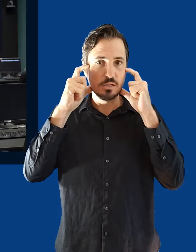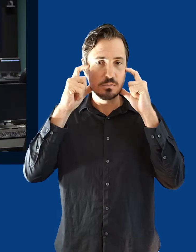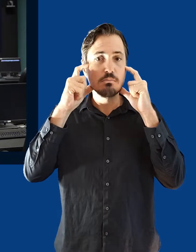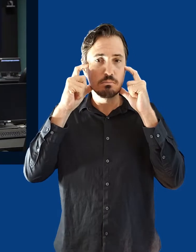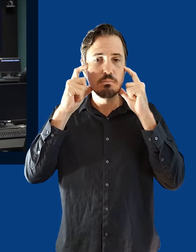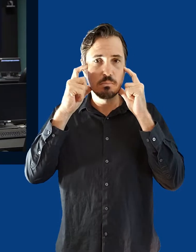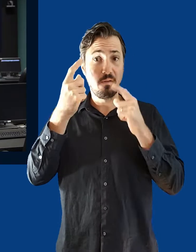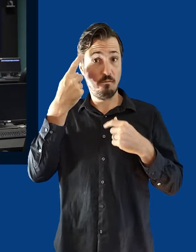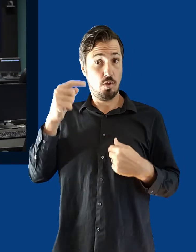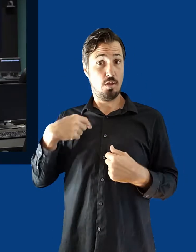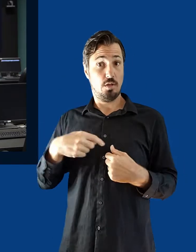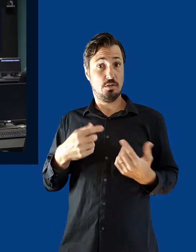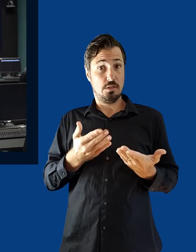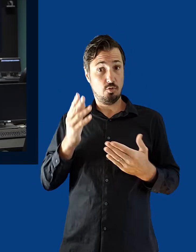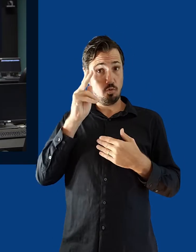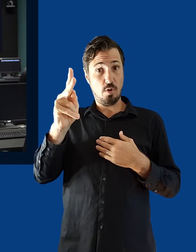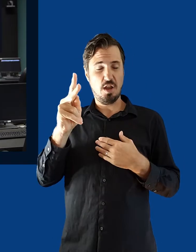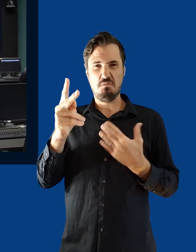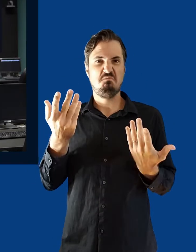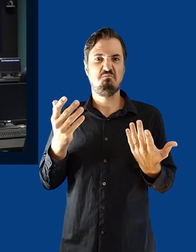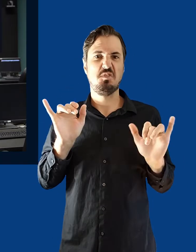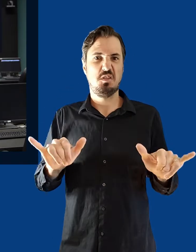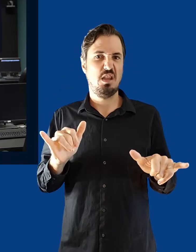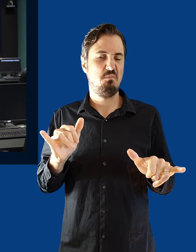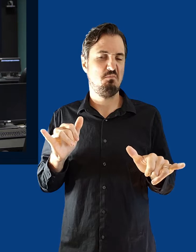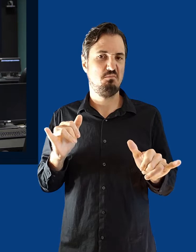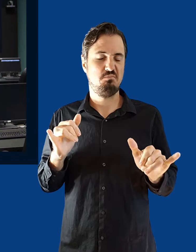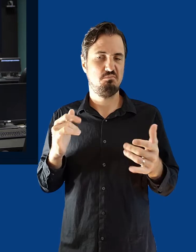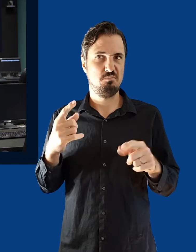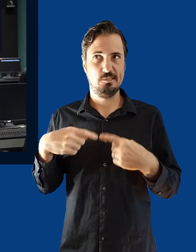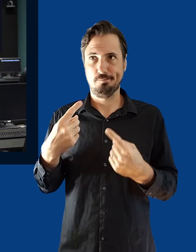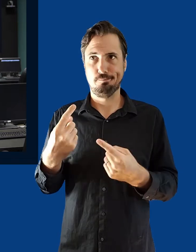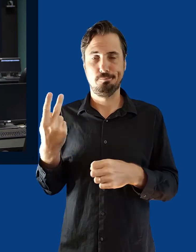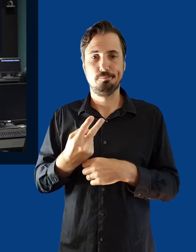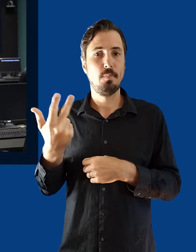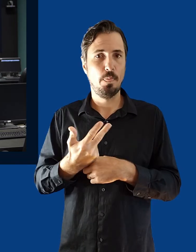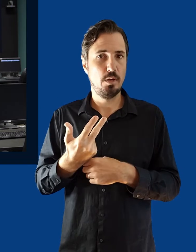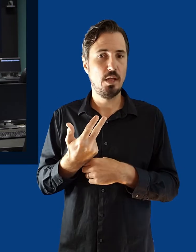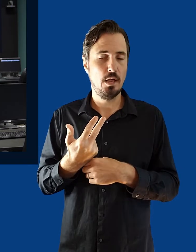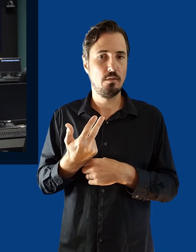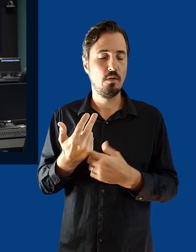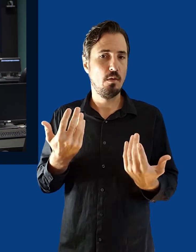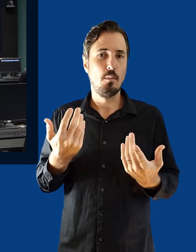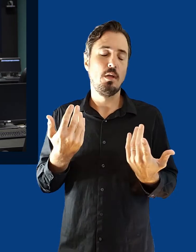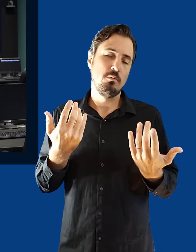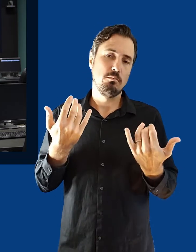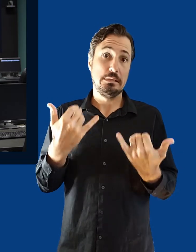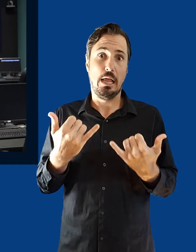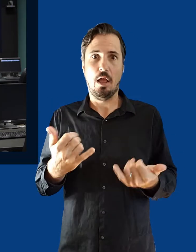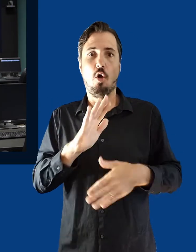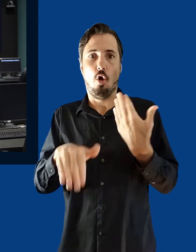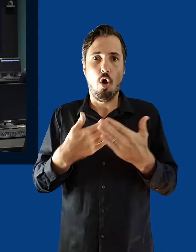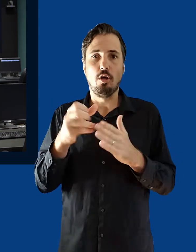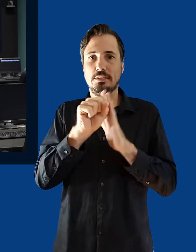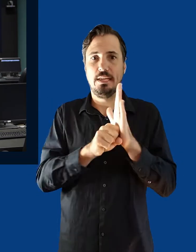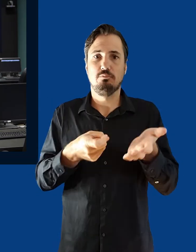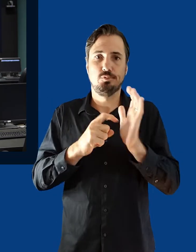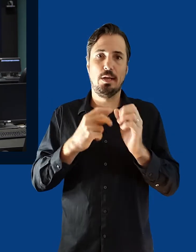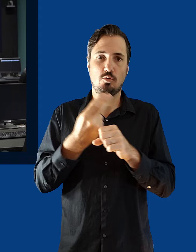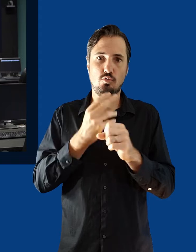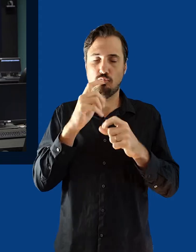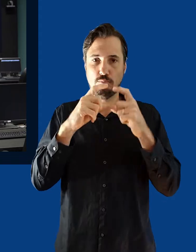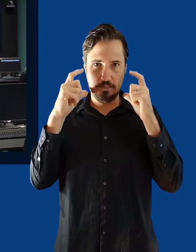So once again, great job, Kauai. But while we're on the subject of masks, I'd like to remind everyone that masks are mandated for those over